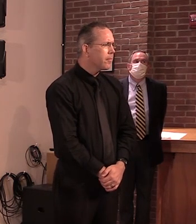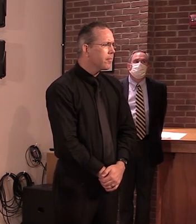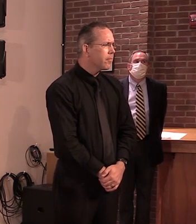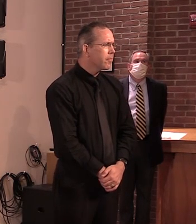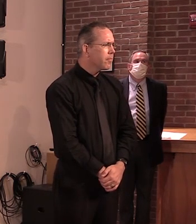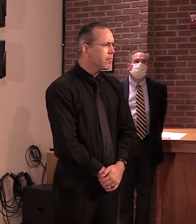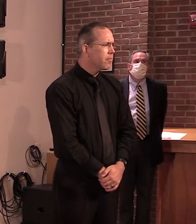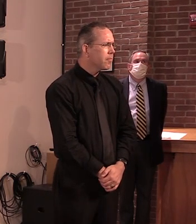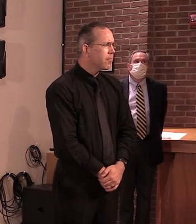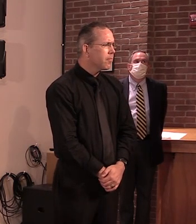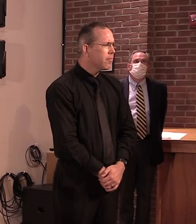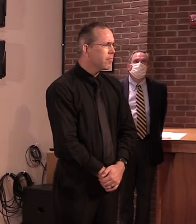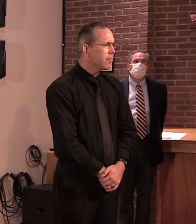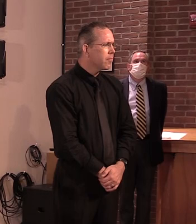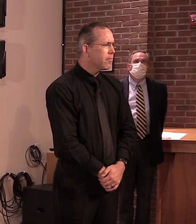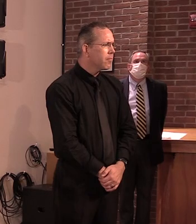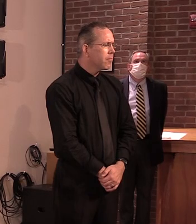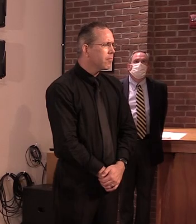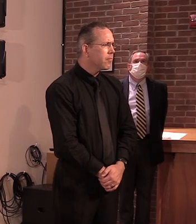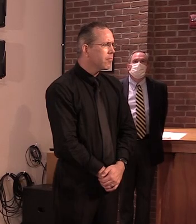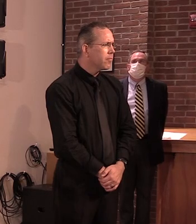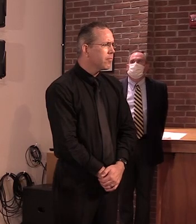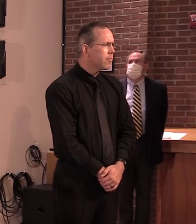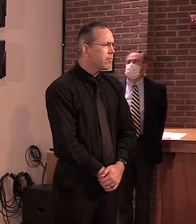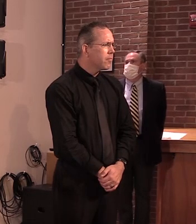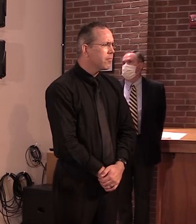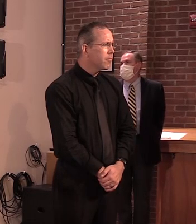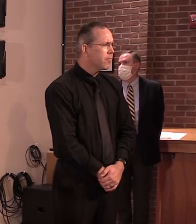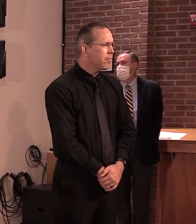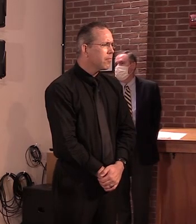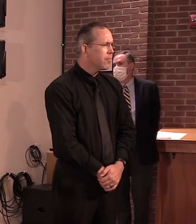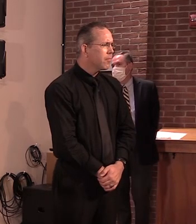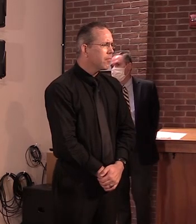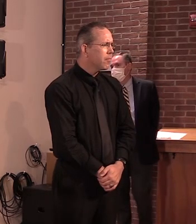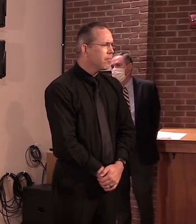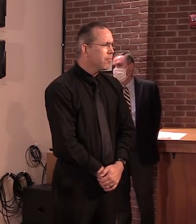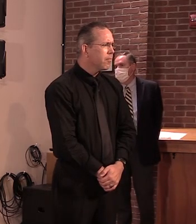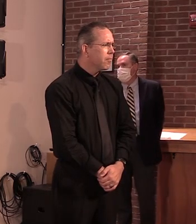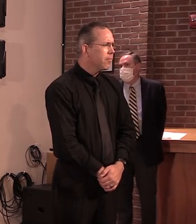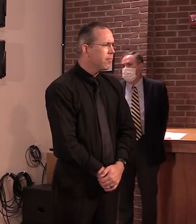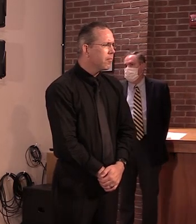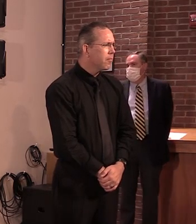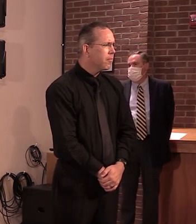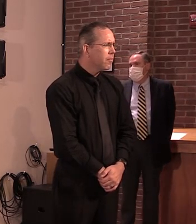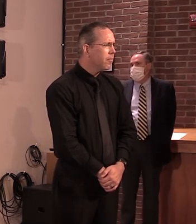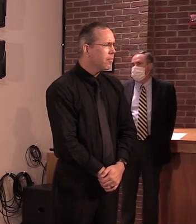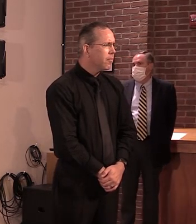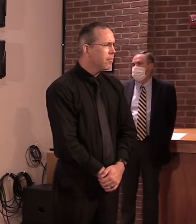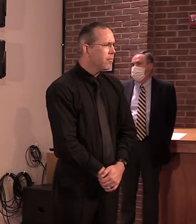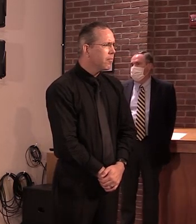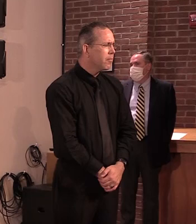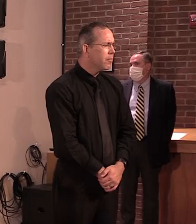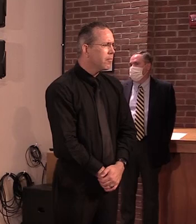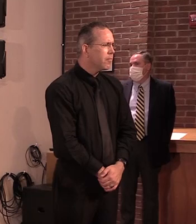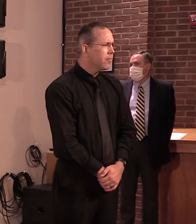continued economic restrictions and other mandates in the face of these deaths? and I'll just answer that